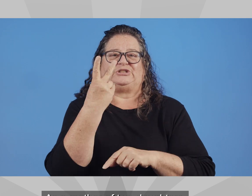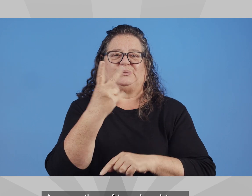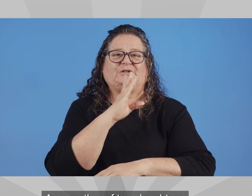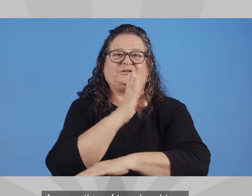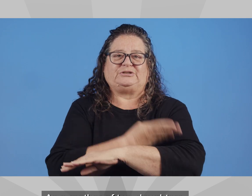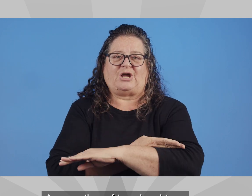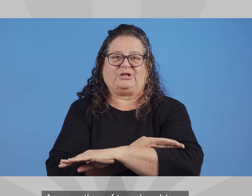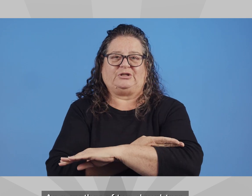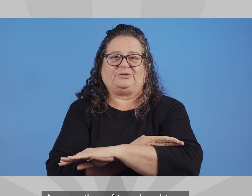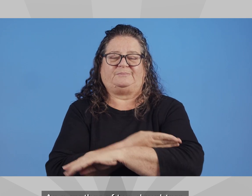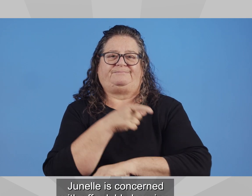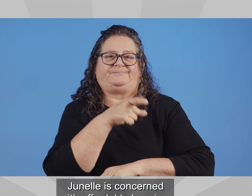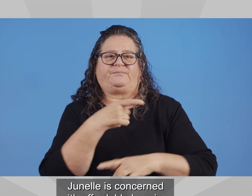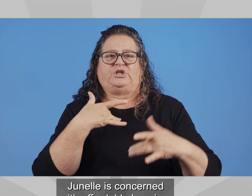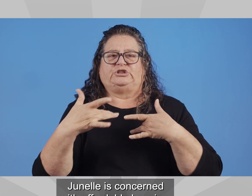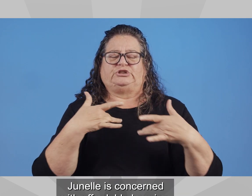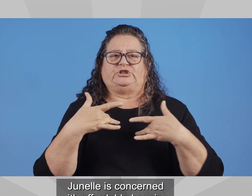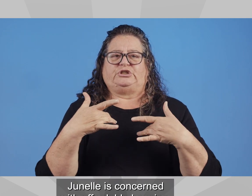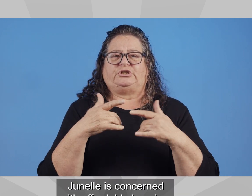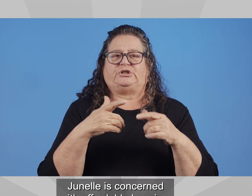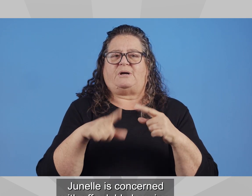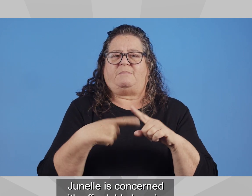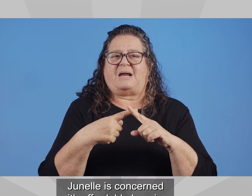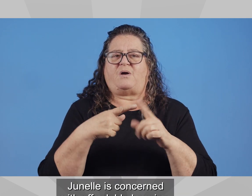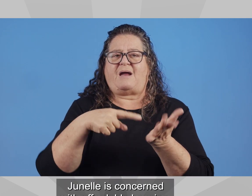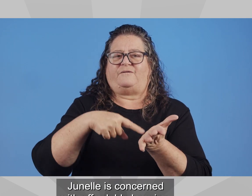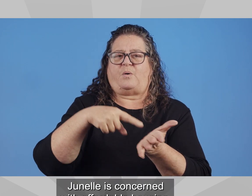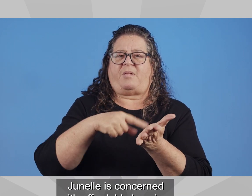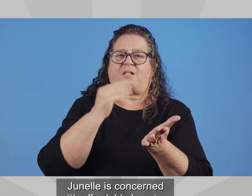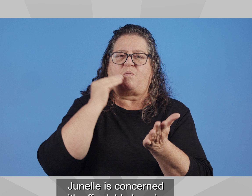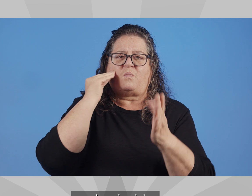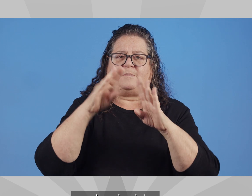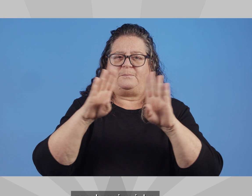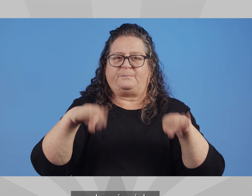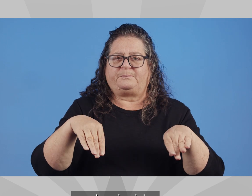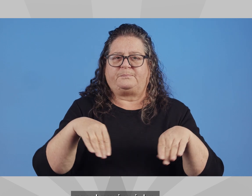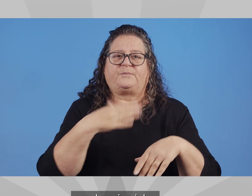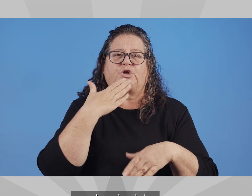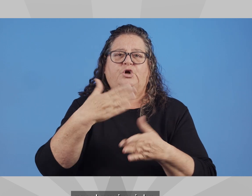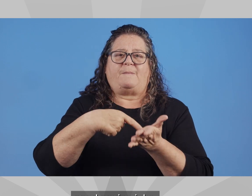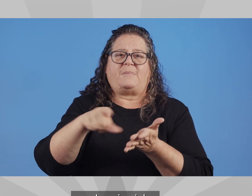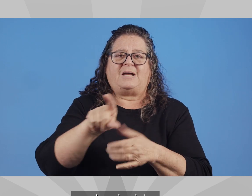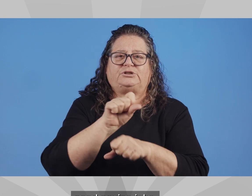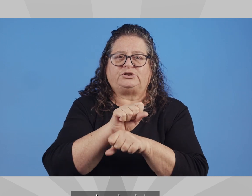As a mother of 2 daughters, Junelle is concerned with affordable housing, good-paying